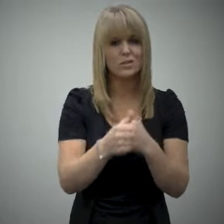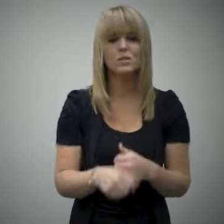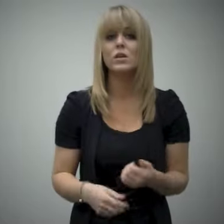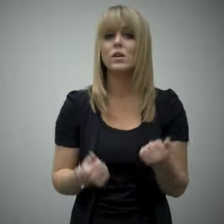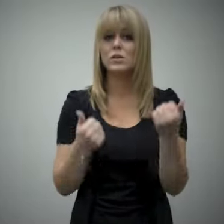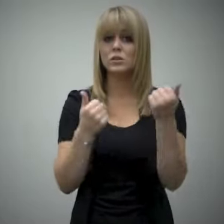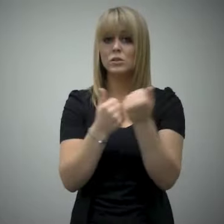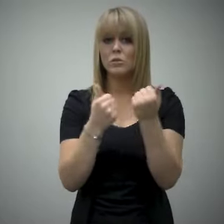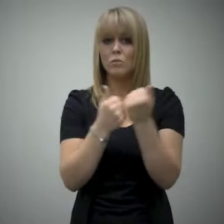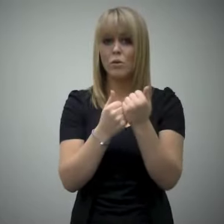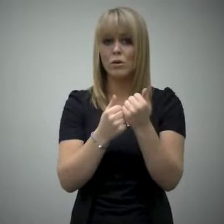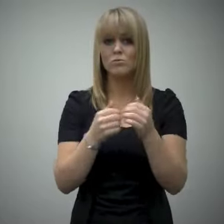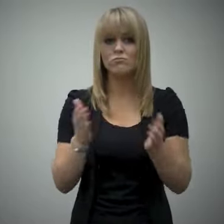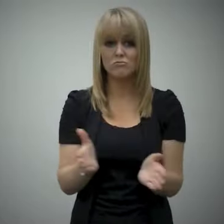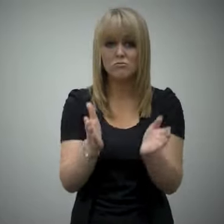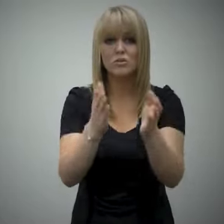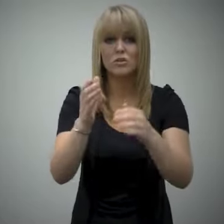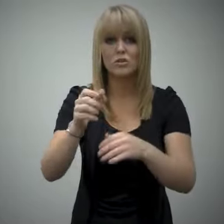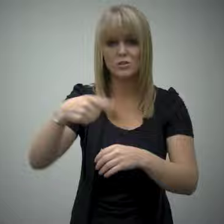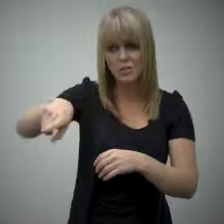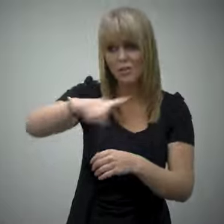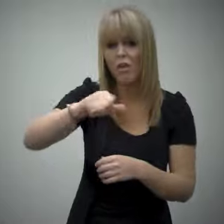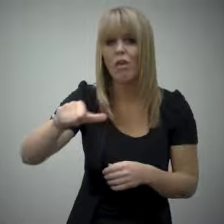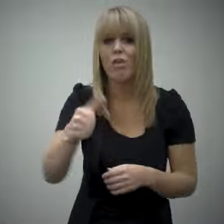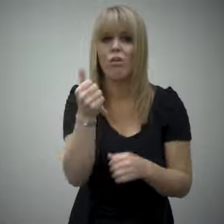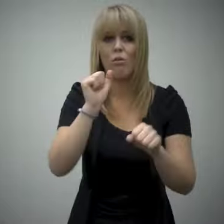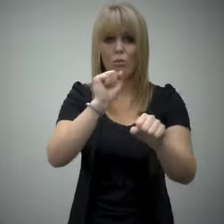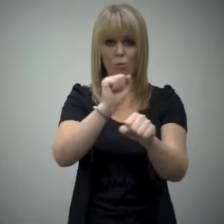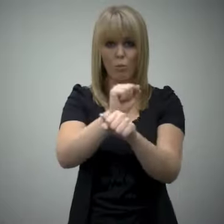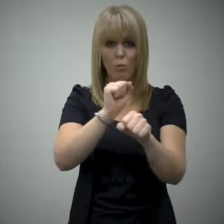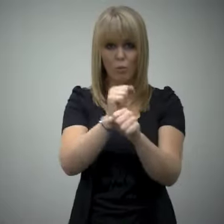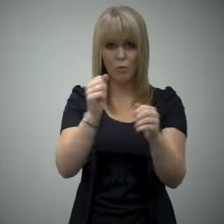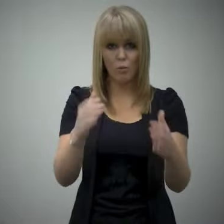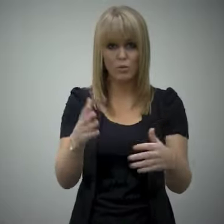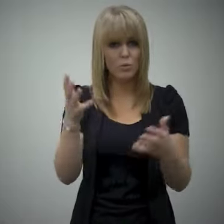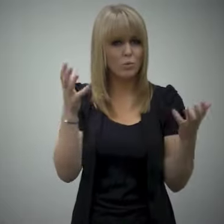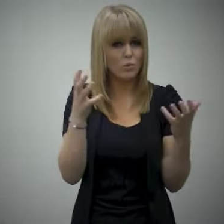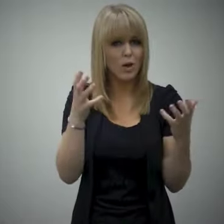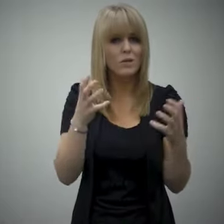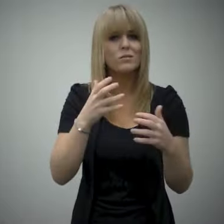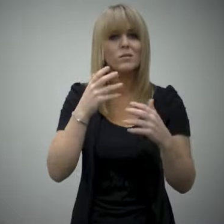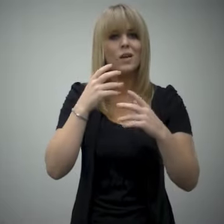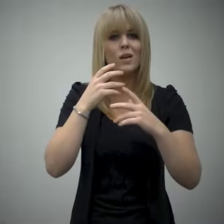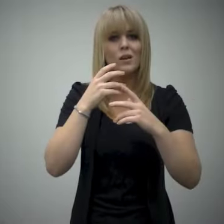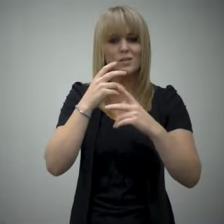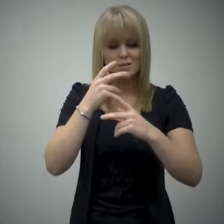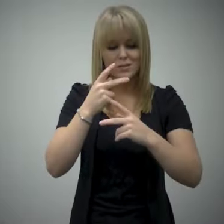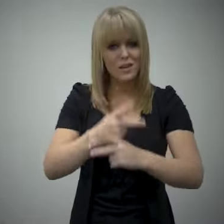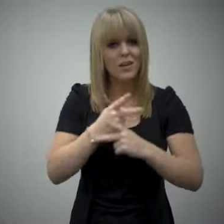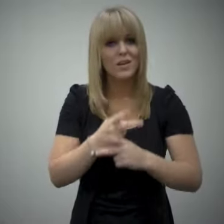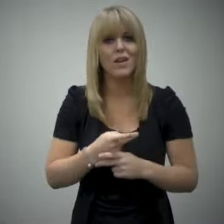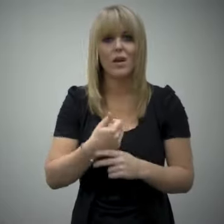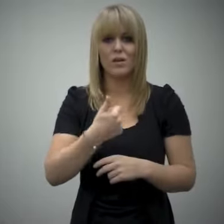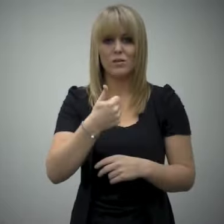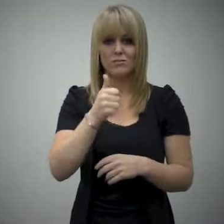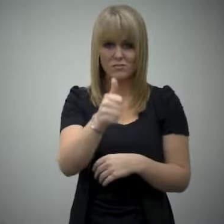Support your coworkers and promote self-care for the good of the profession and your daily life. It is